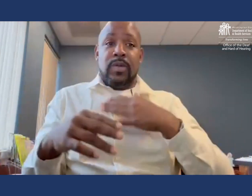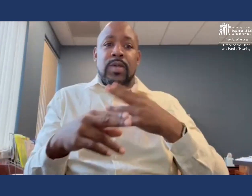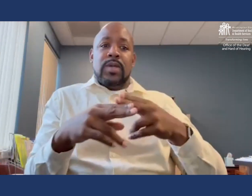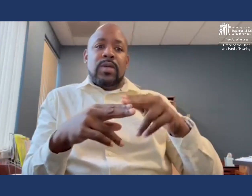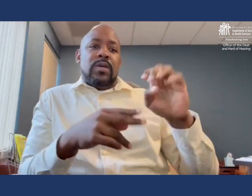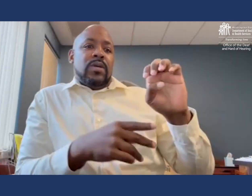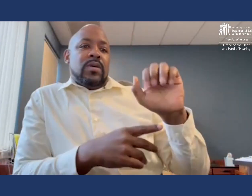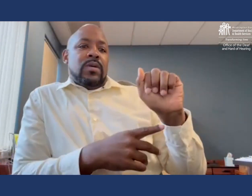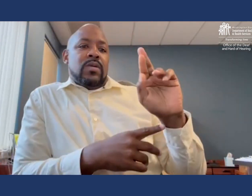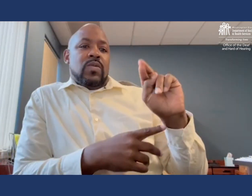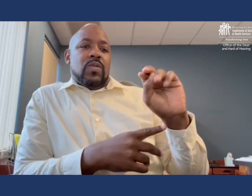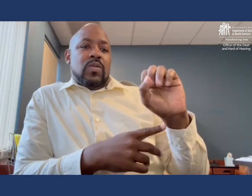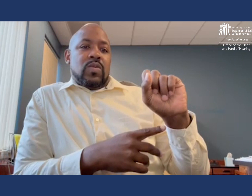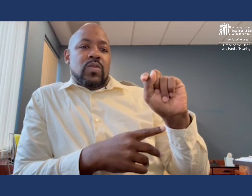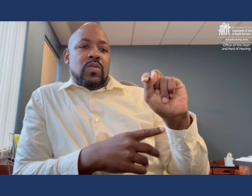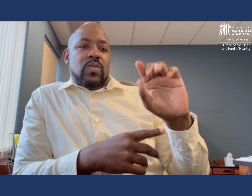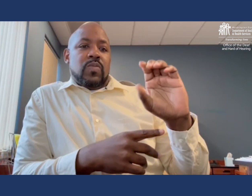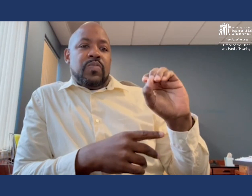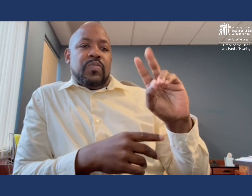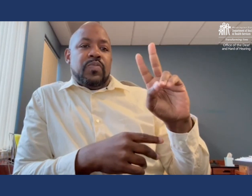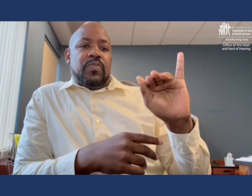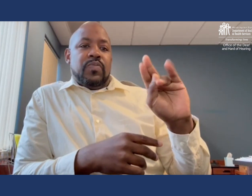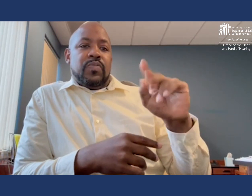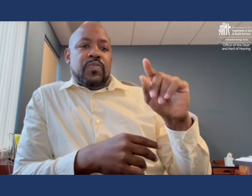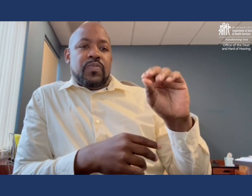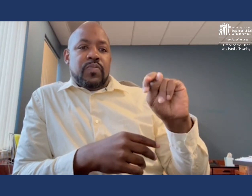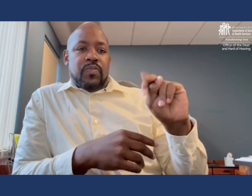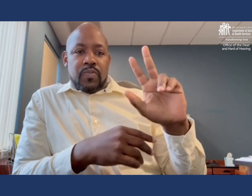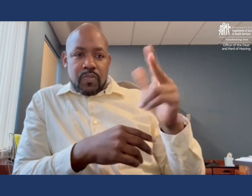Hello, my name is Ernest Covington III.